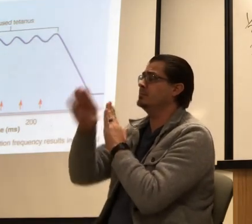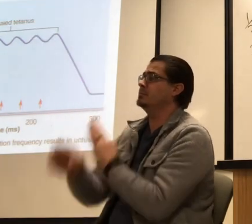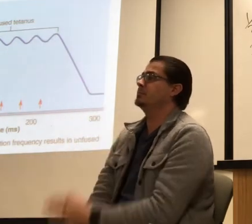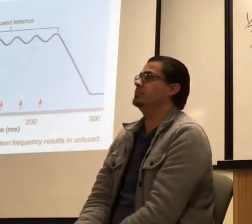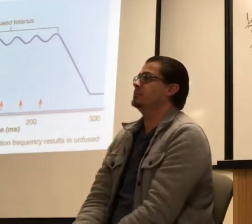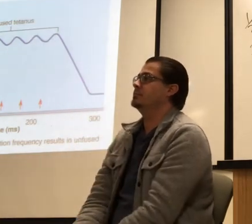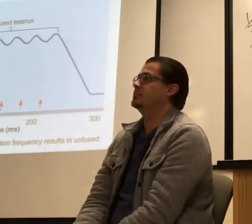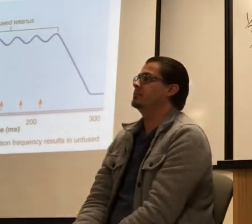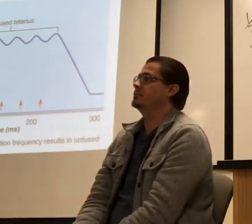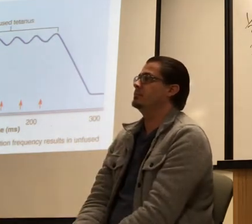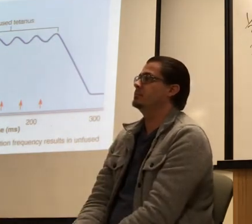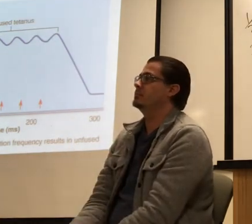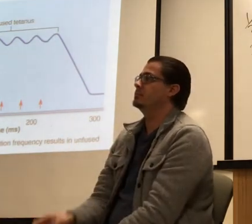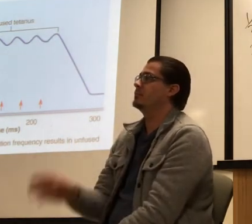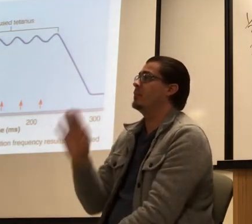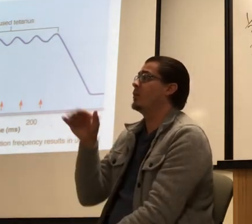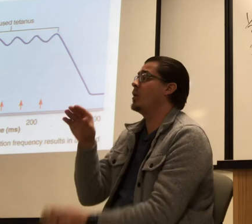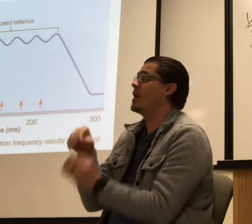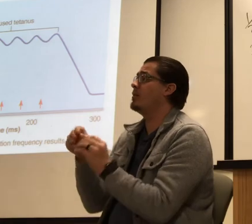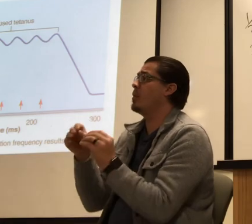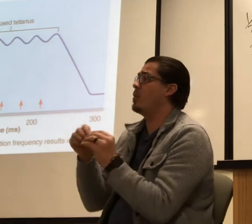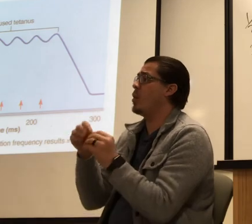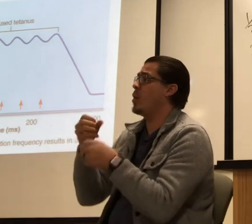Where you get more tension,